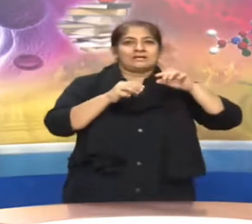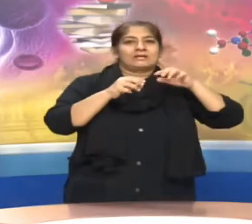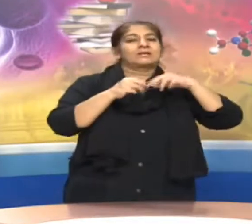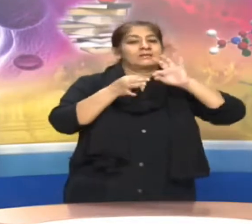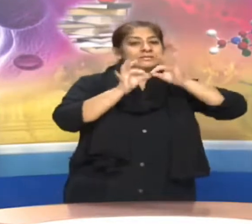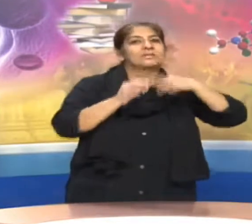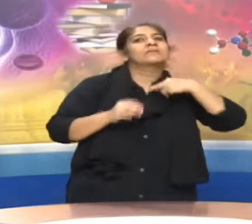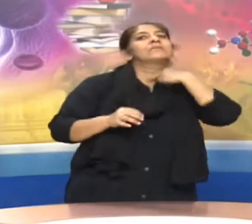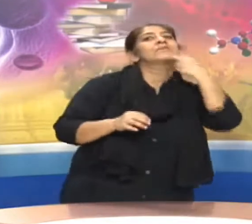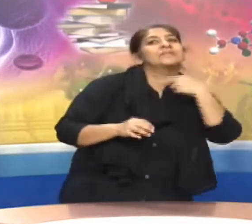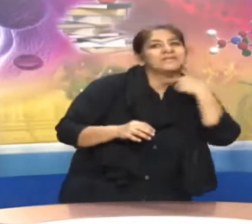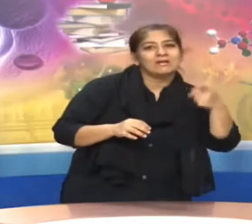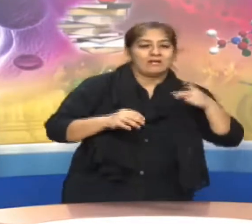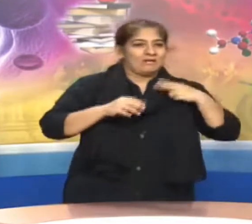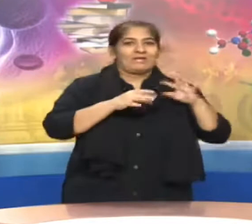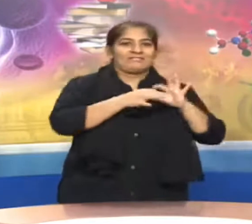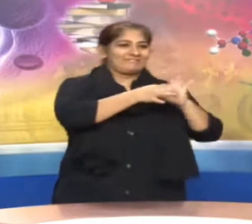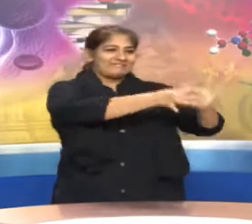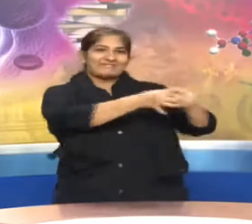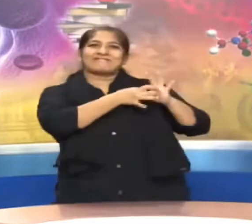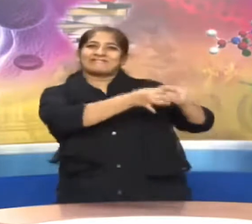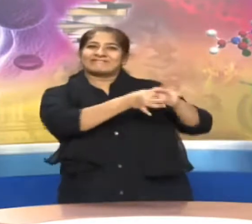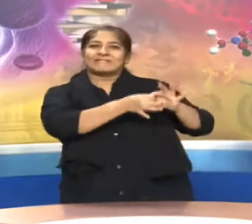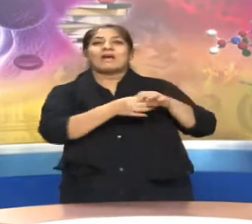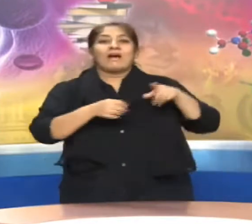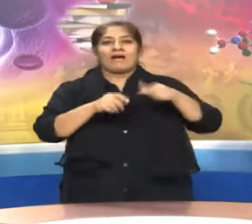take example of this presentation. I am